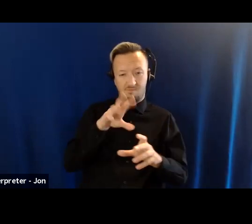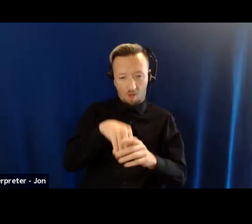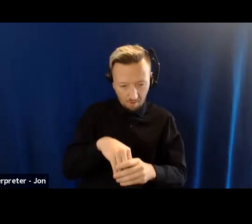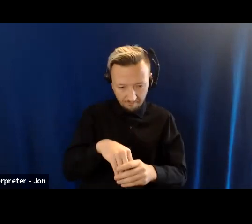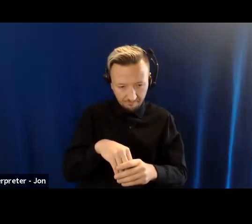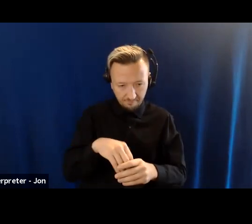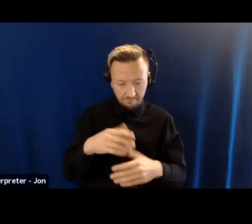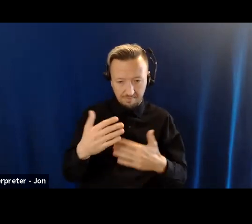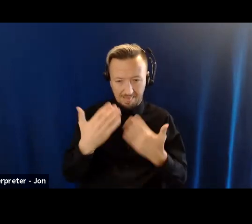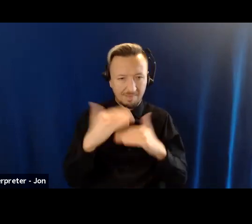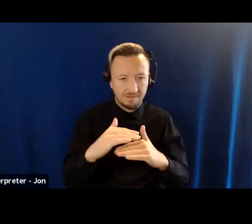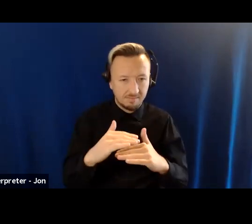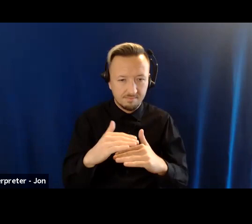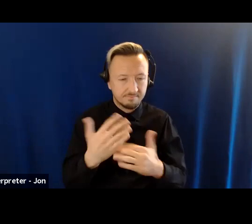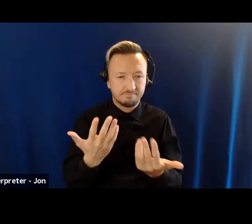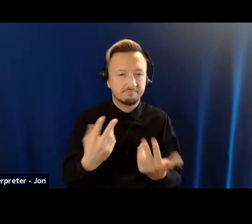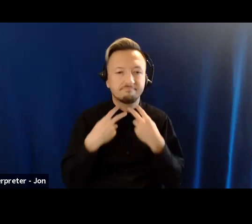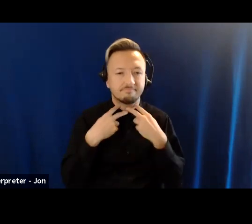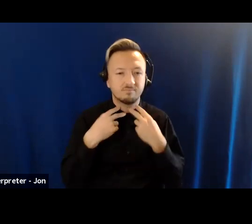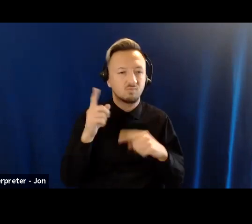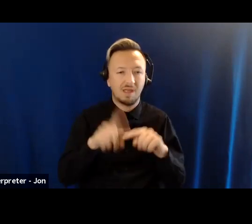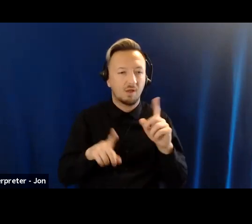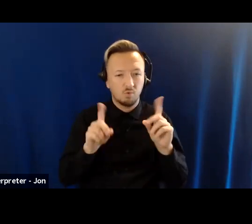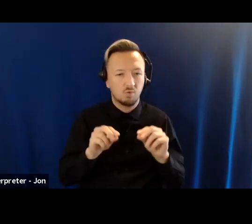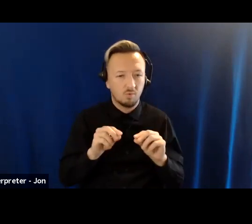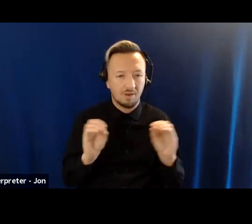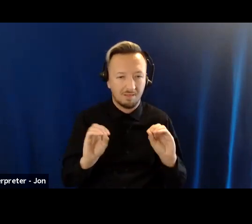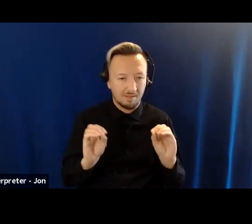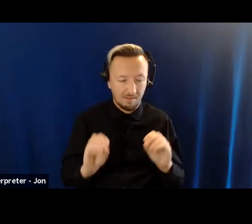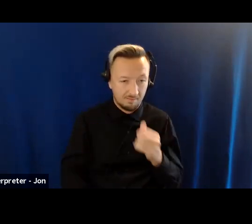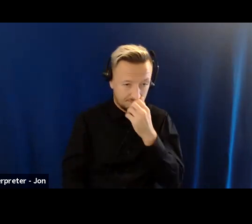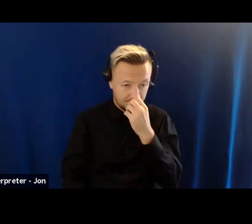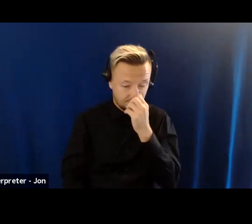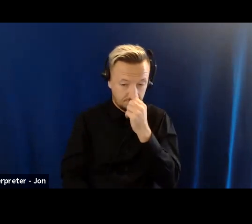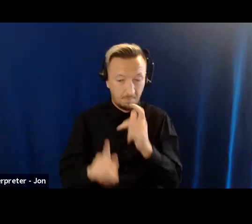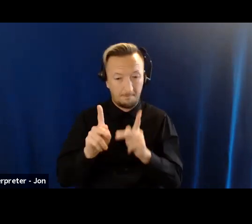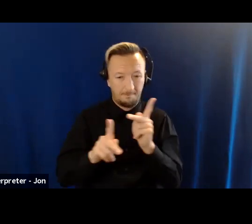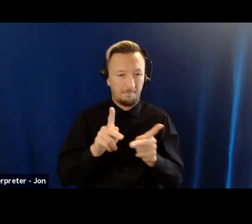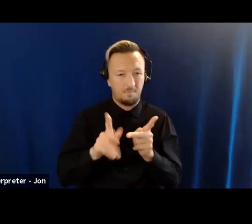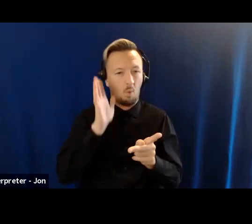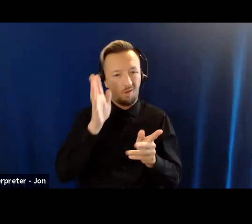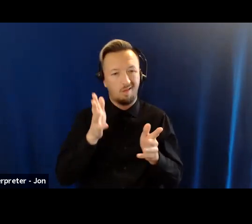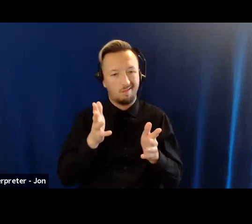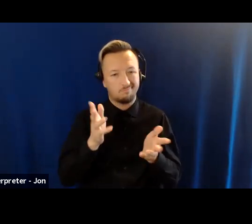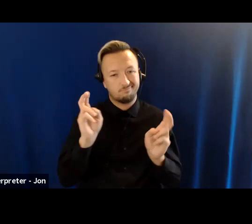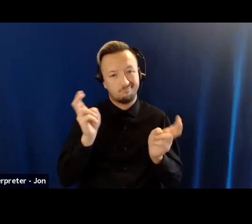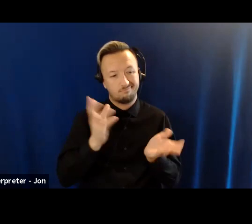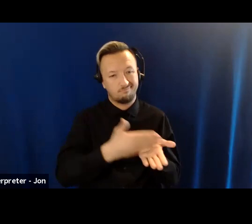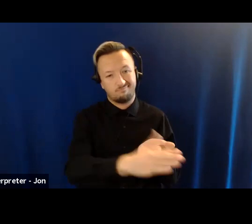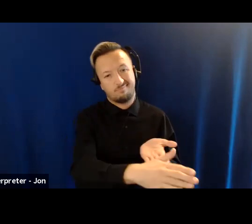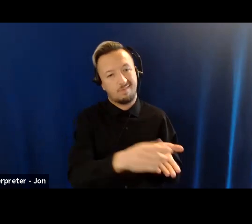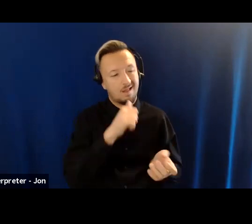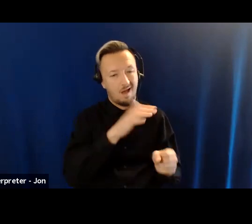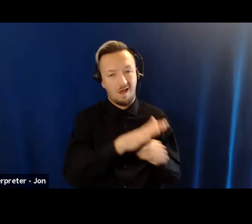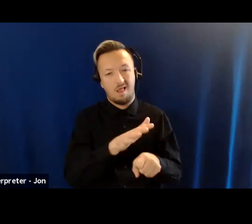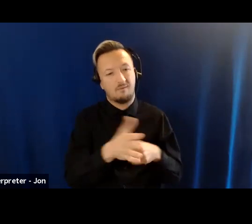circumstances in which people are left without adequate community-based services